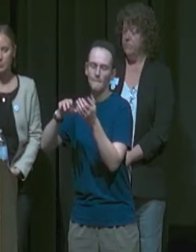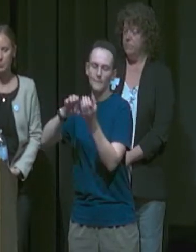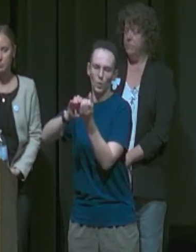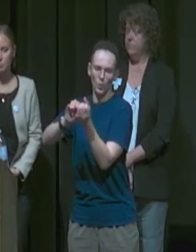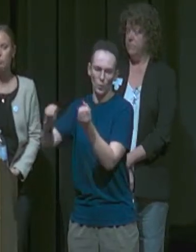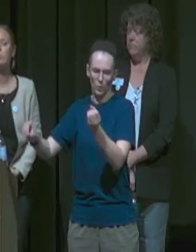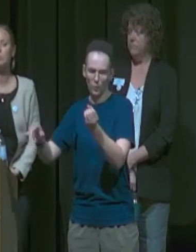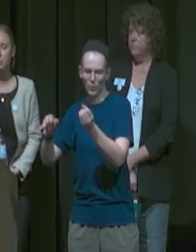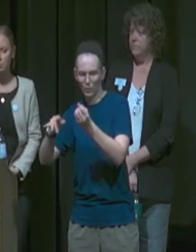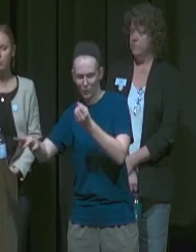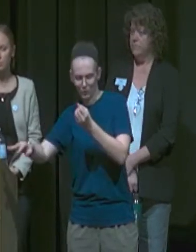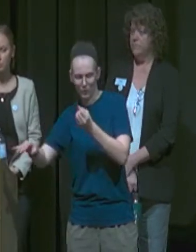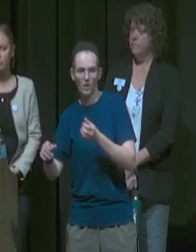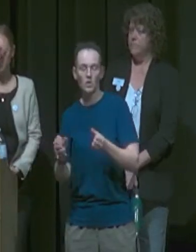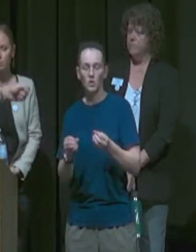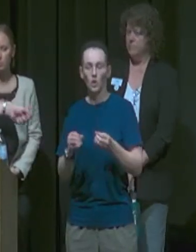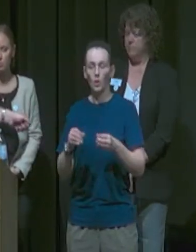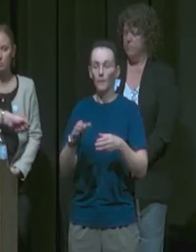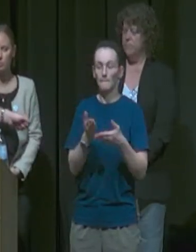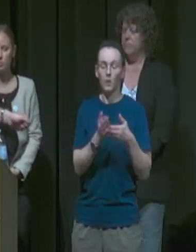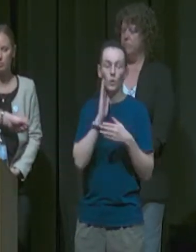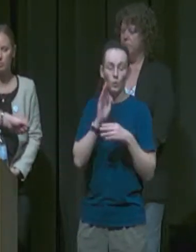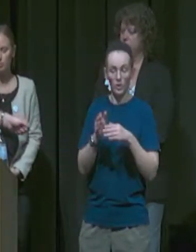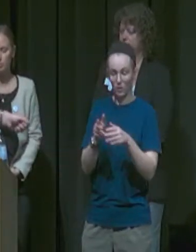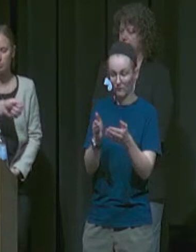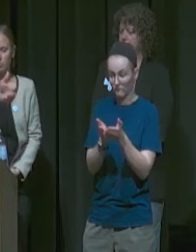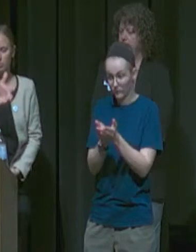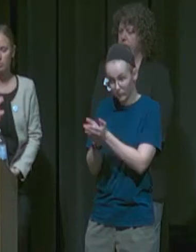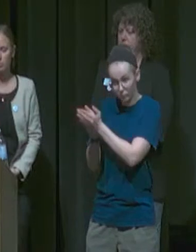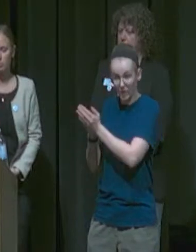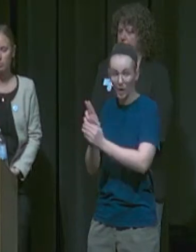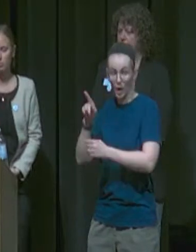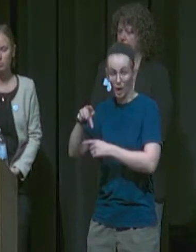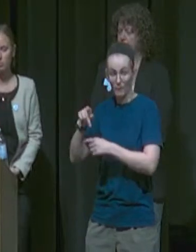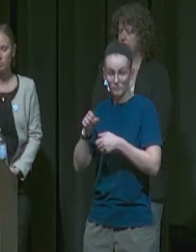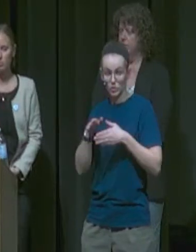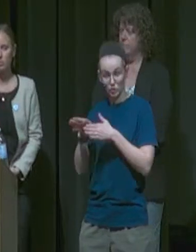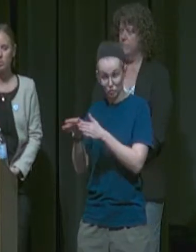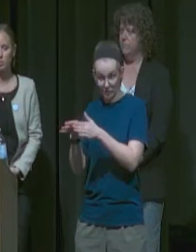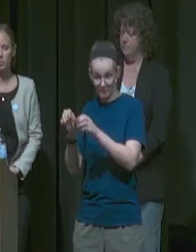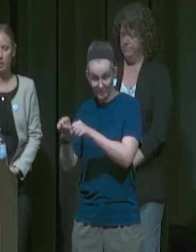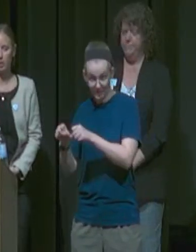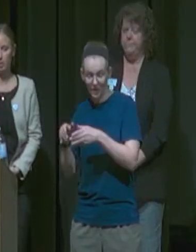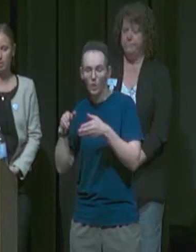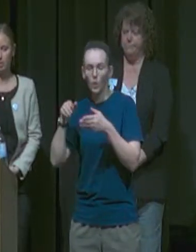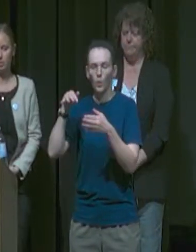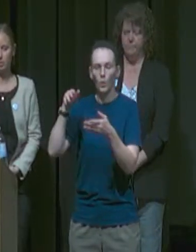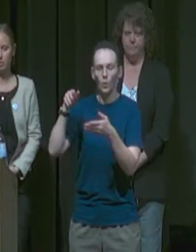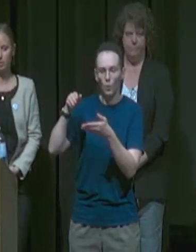go all the way upstream that they can and to the dam and remove that material.